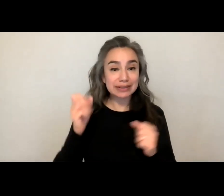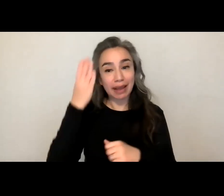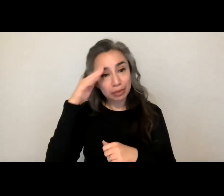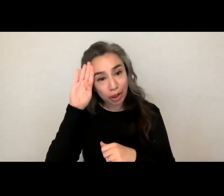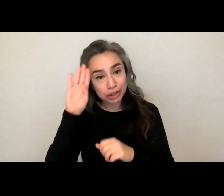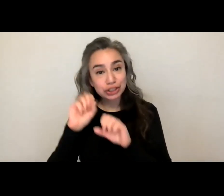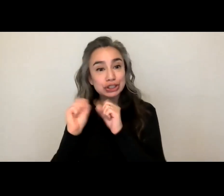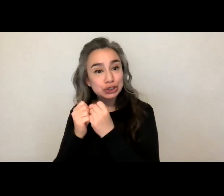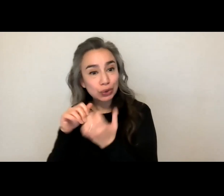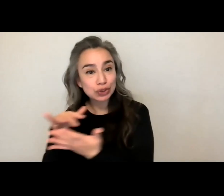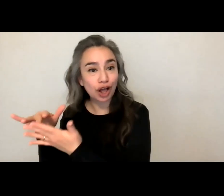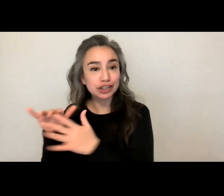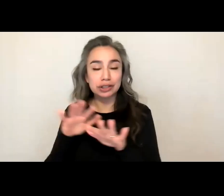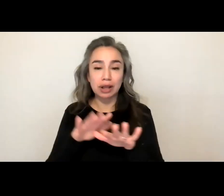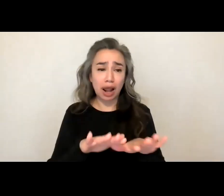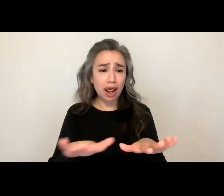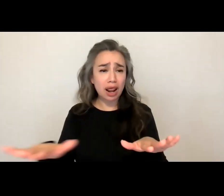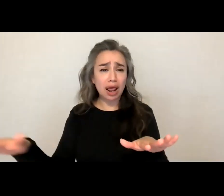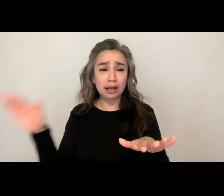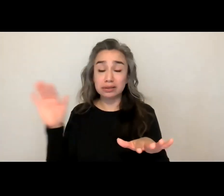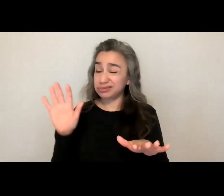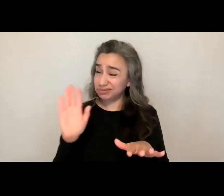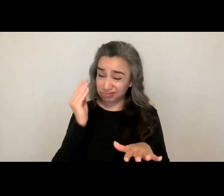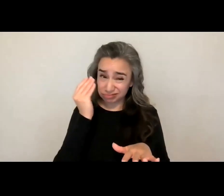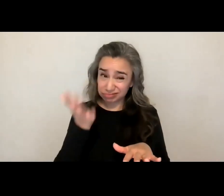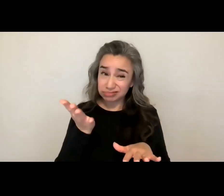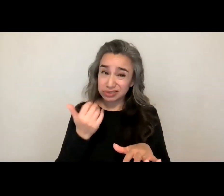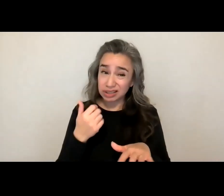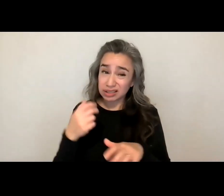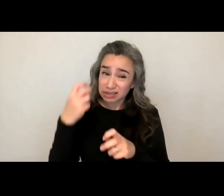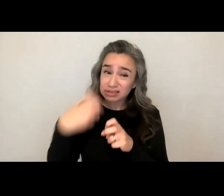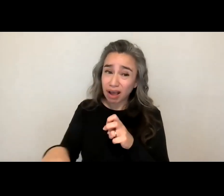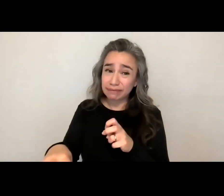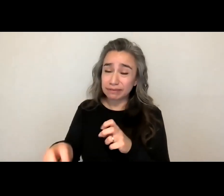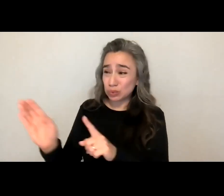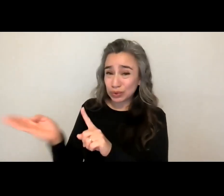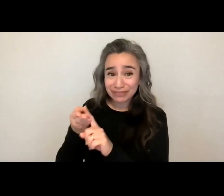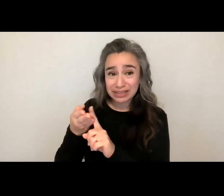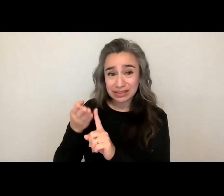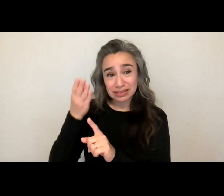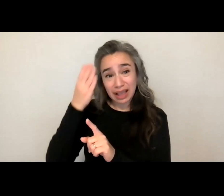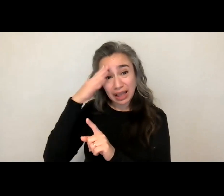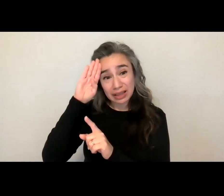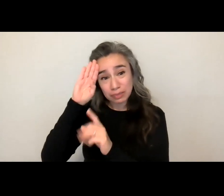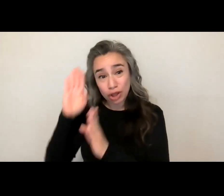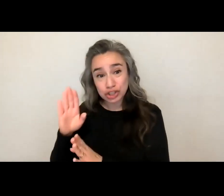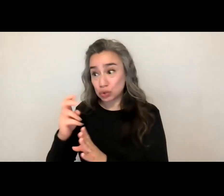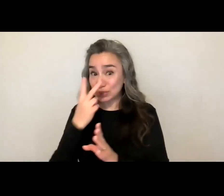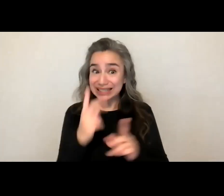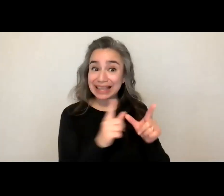to say that it has been just as difficult to get anthropologists to see linguistic anthropology as